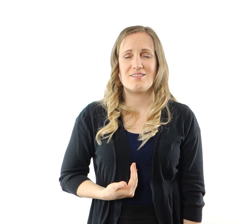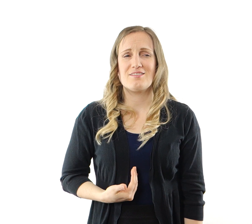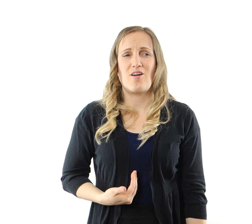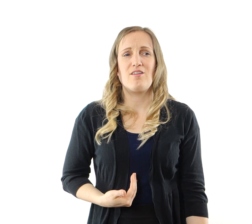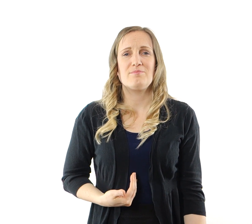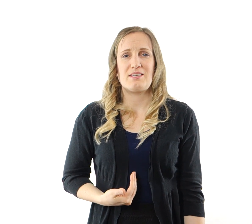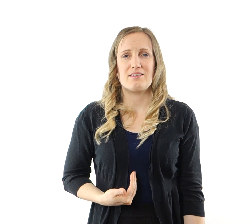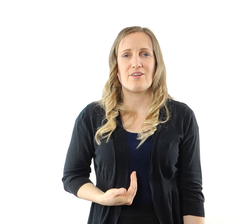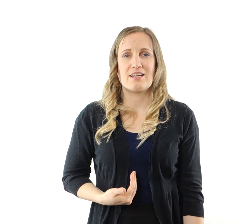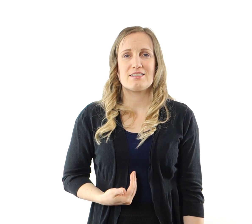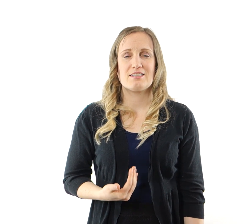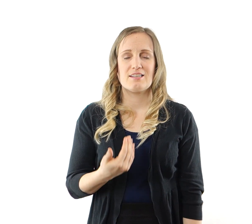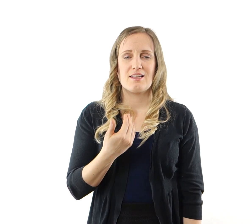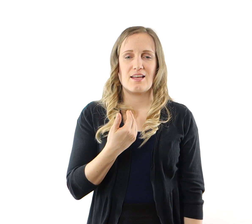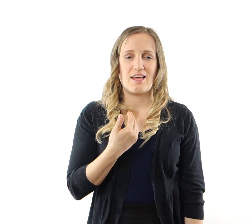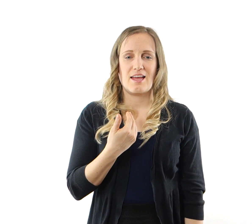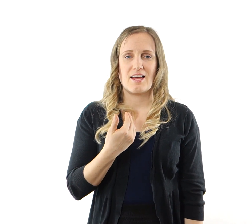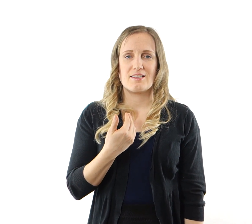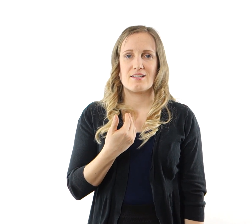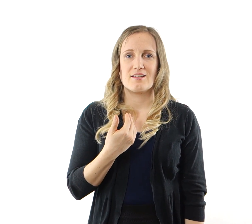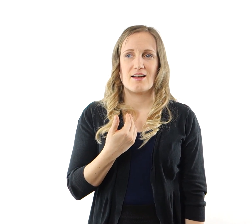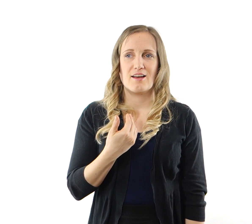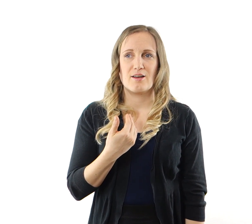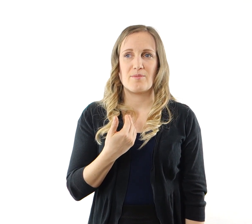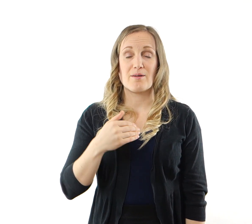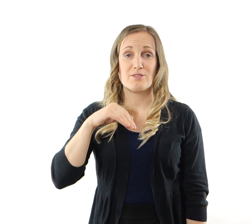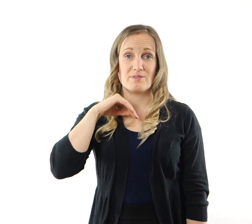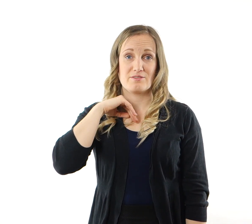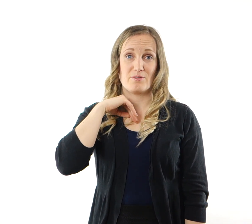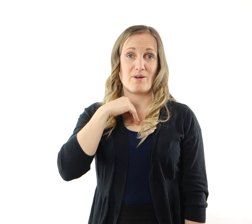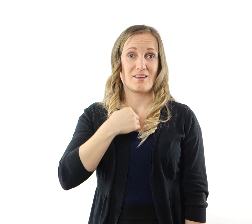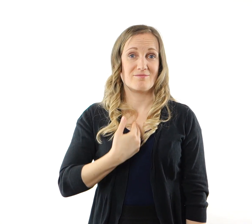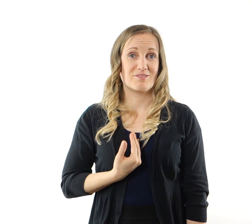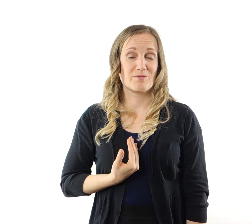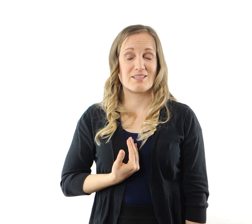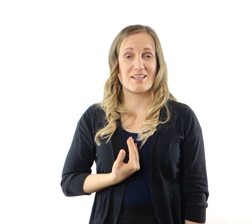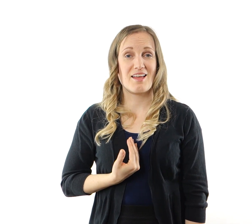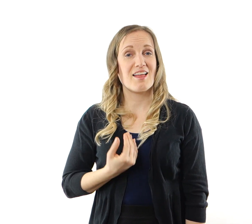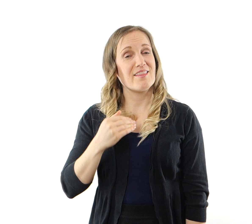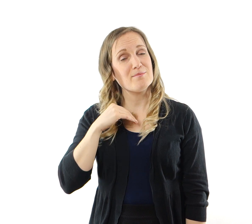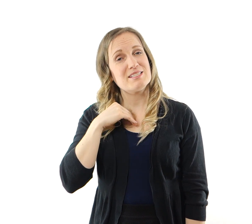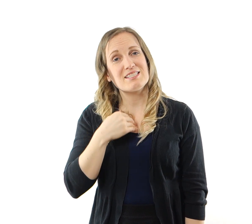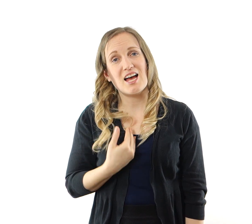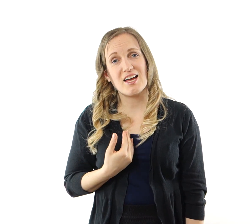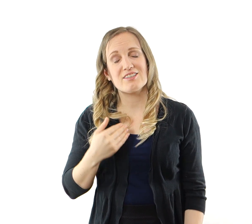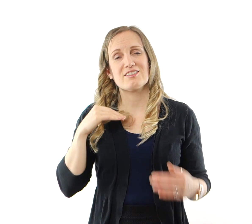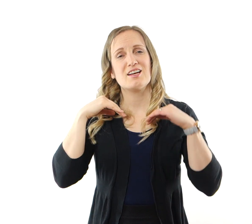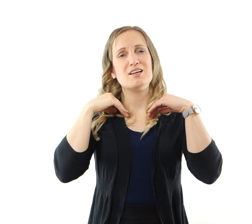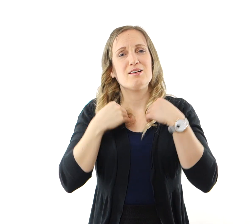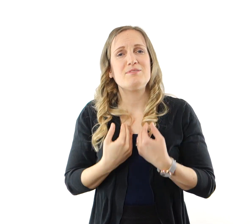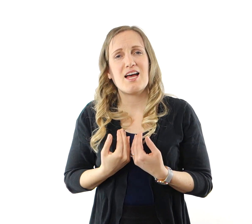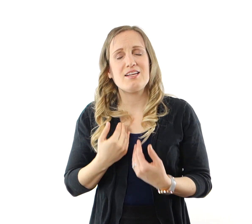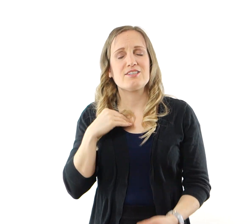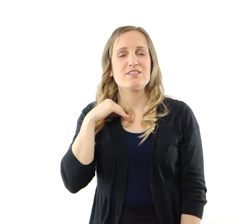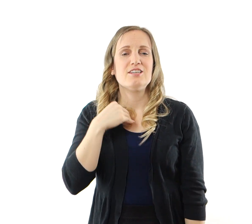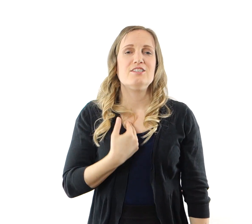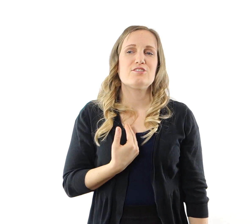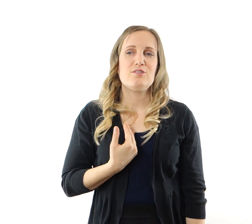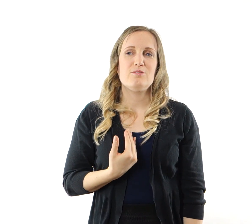is all me, right? And I was doing this for a while, going like that. And that means tired. I'm tired. So